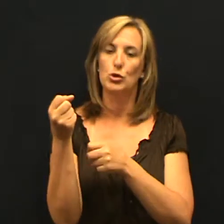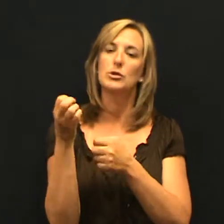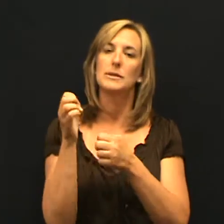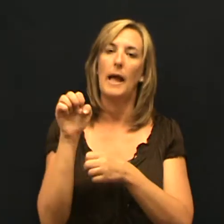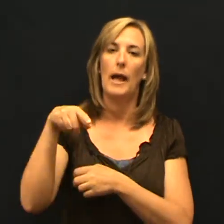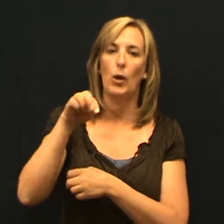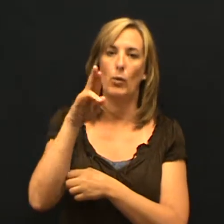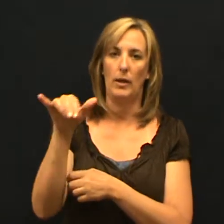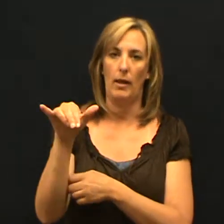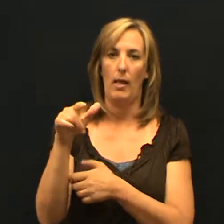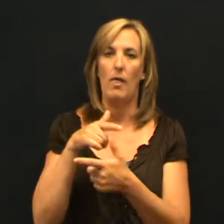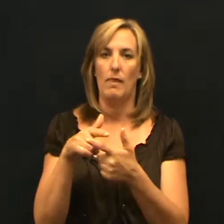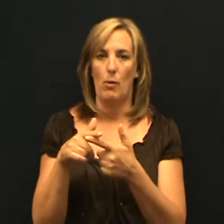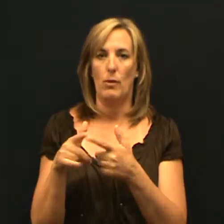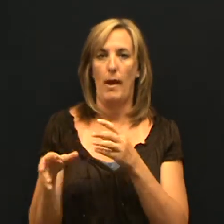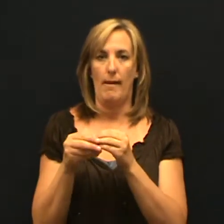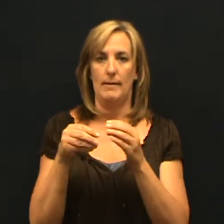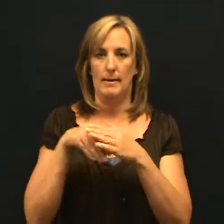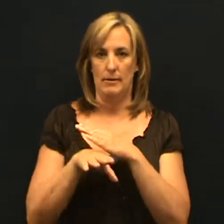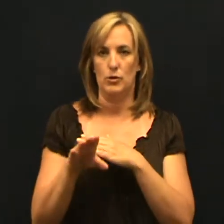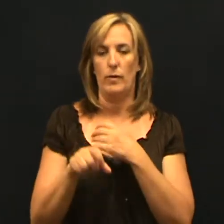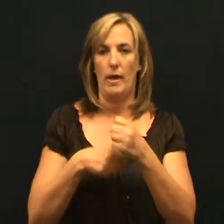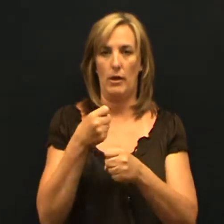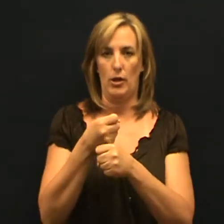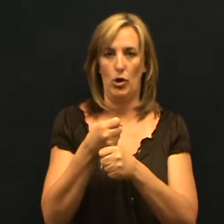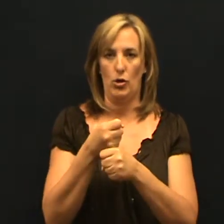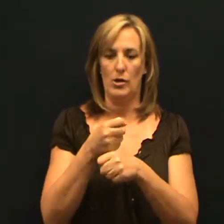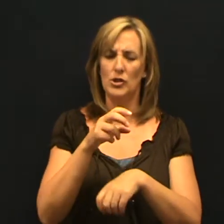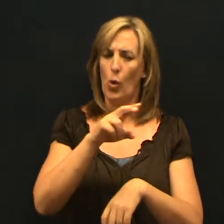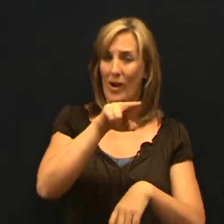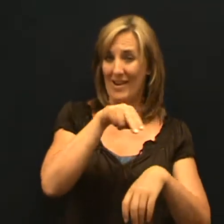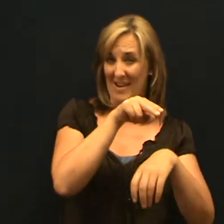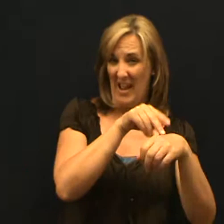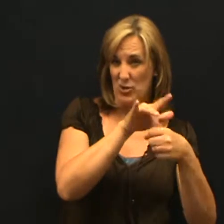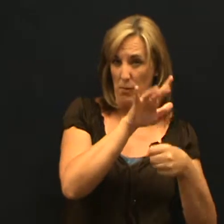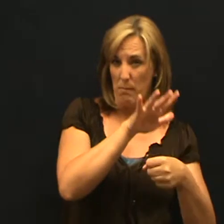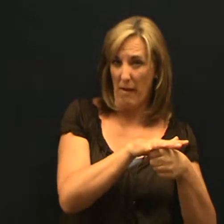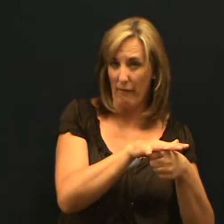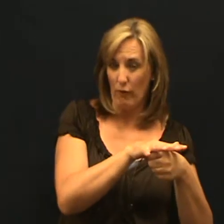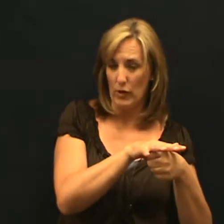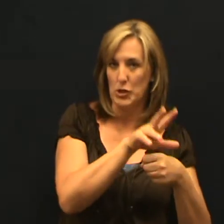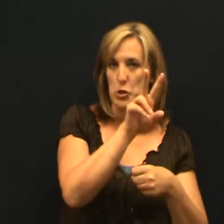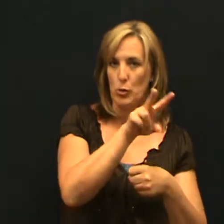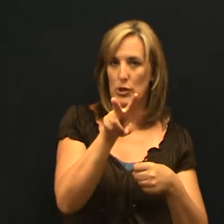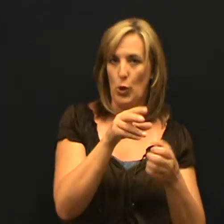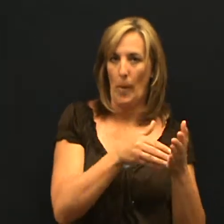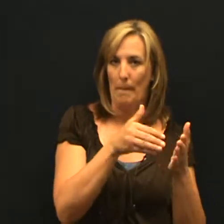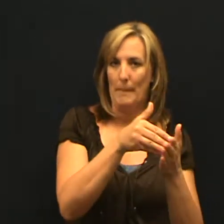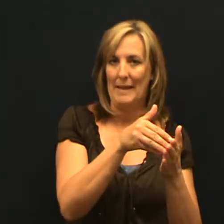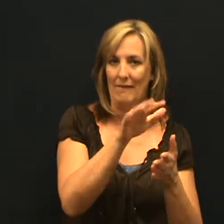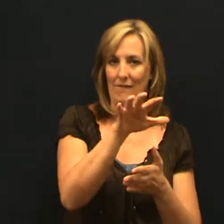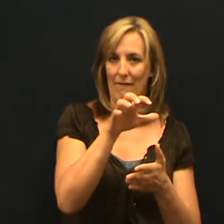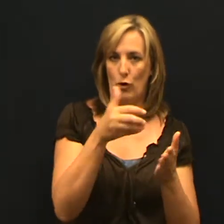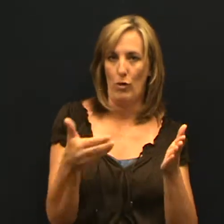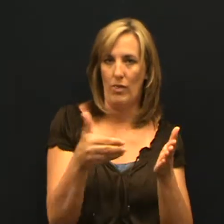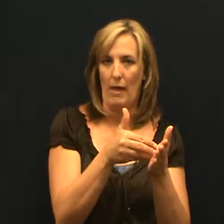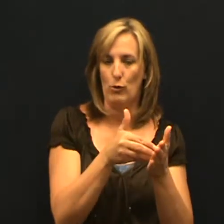period. National Beverage's income for 2008 was $22,500,000, and the average stockholders'